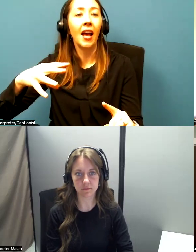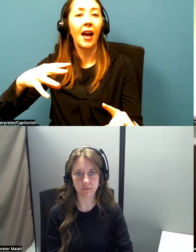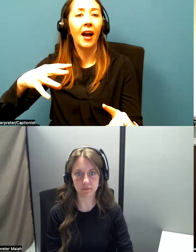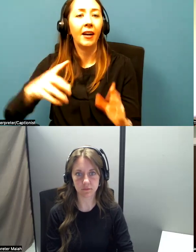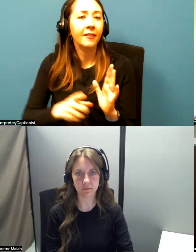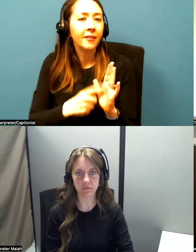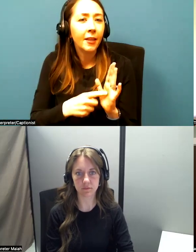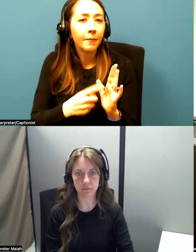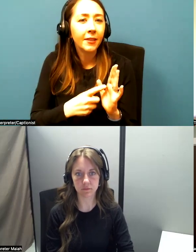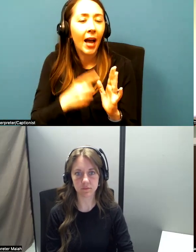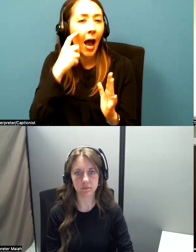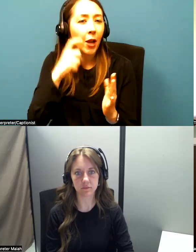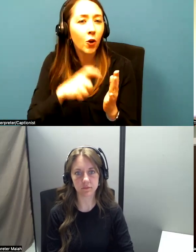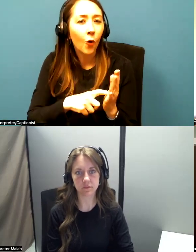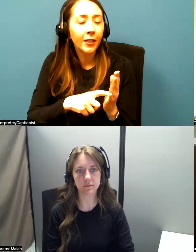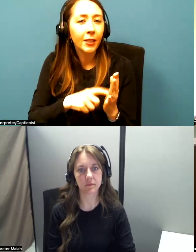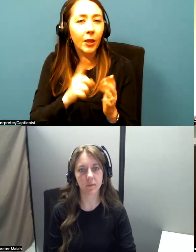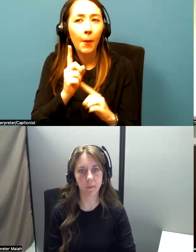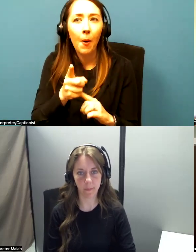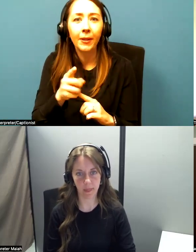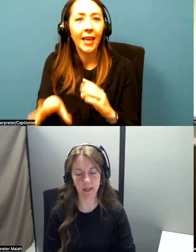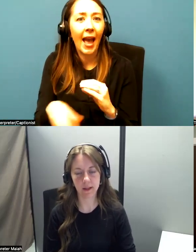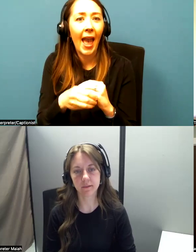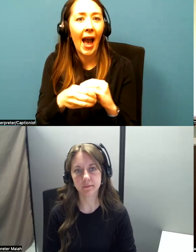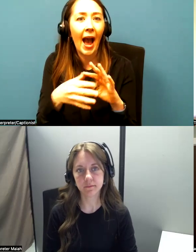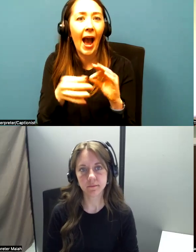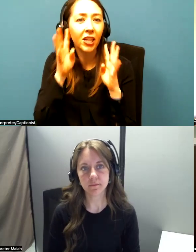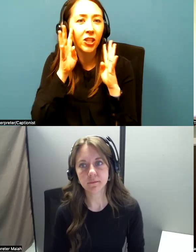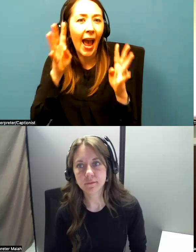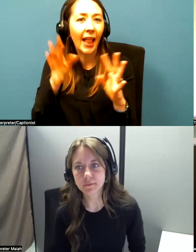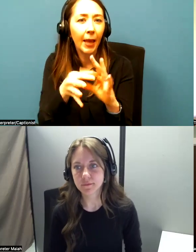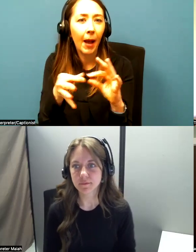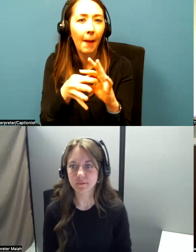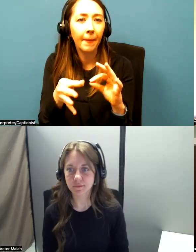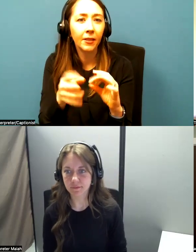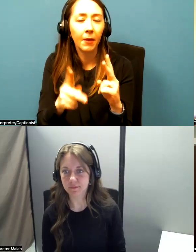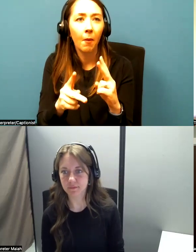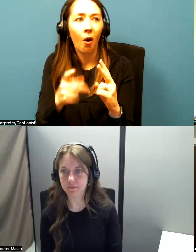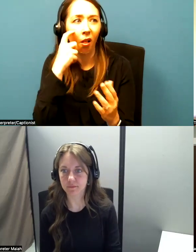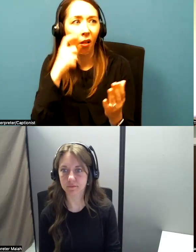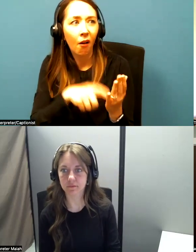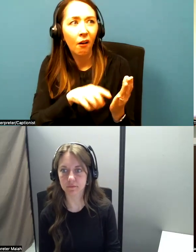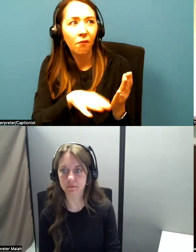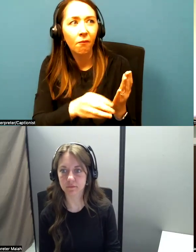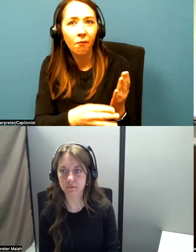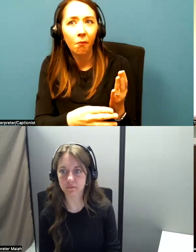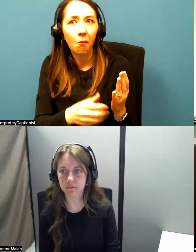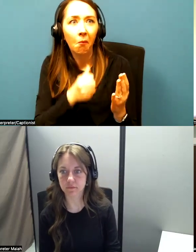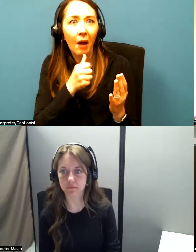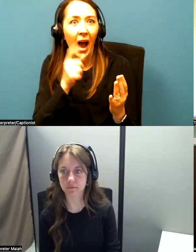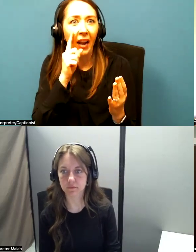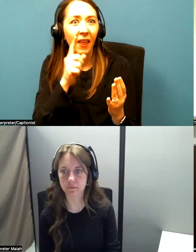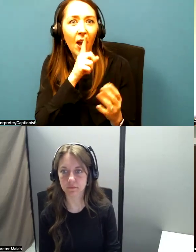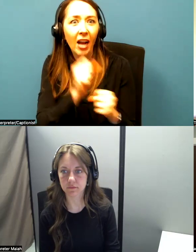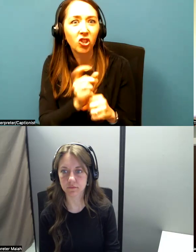the moments that I say, that I ad lib, people call them out to me, and I'm like, I didn't even think that would make it in